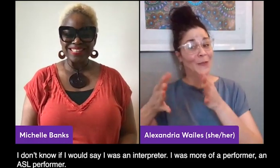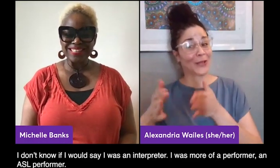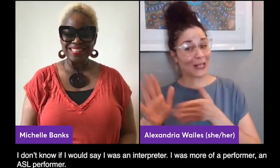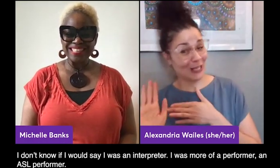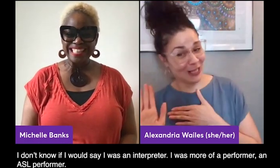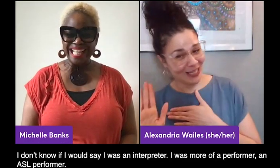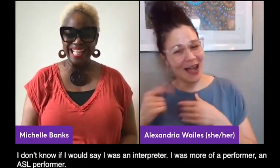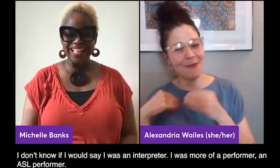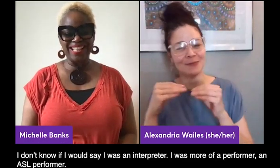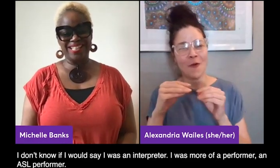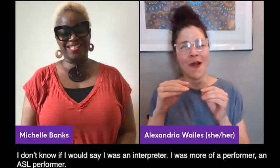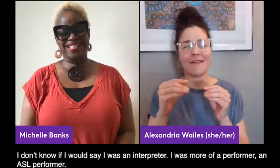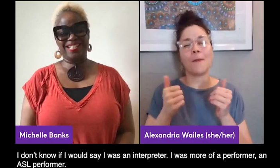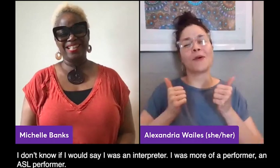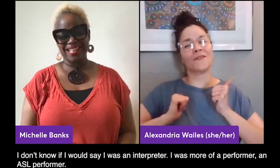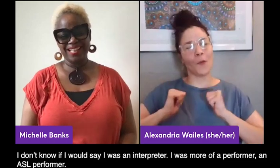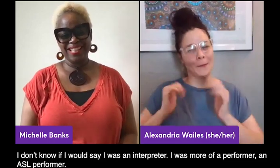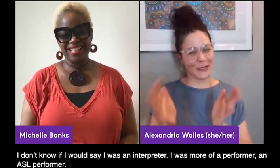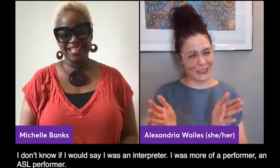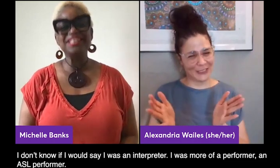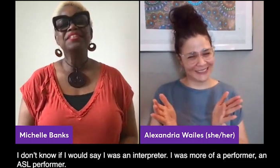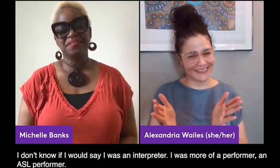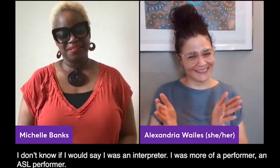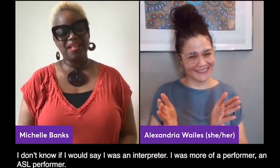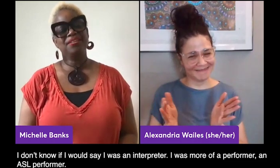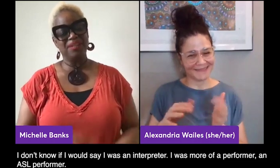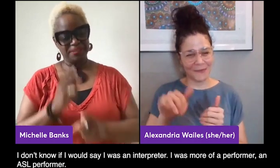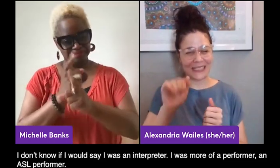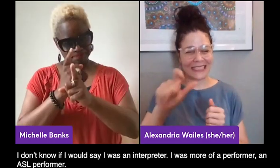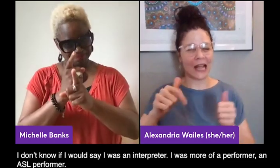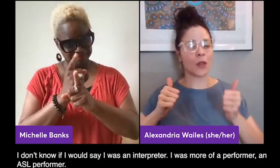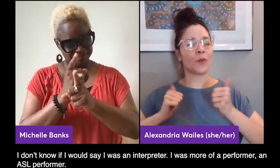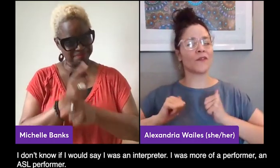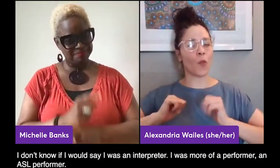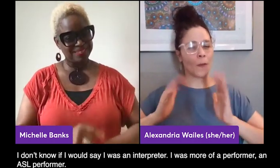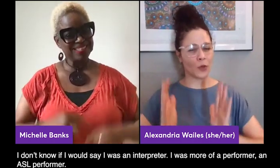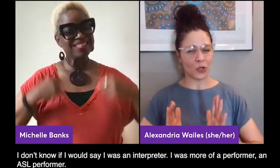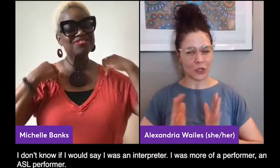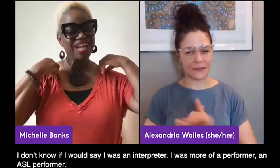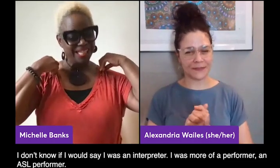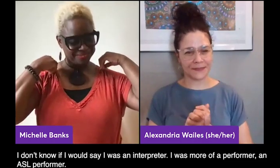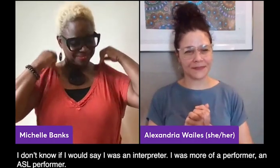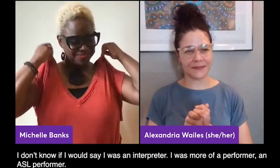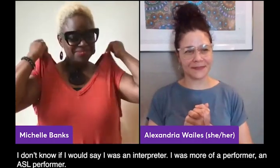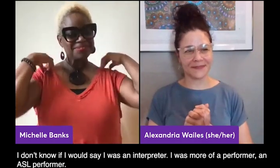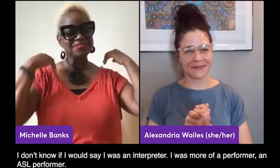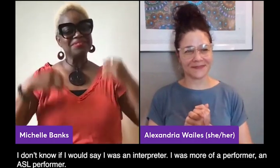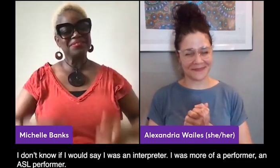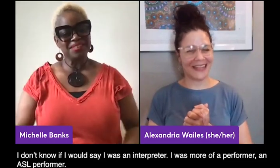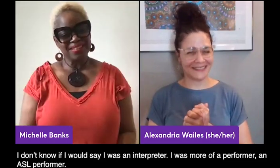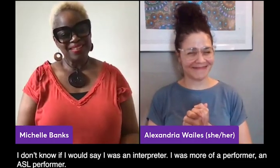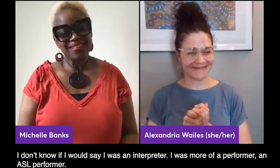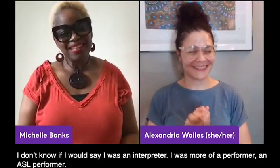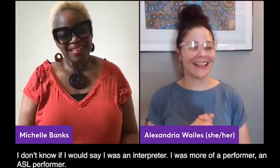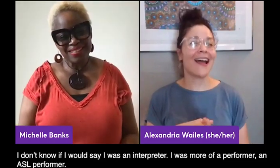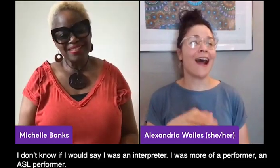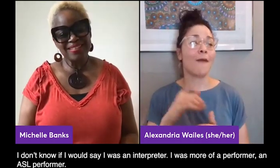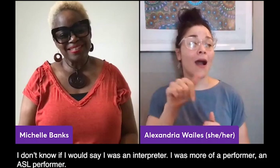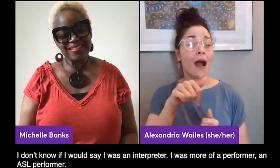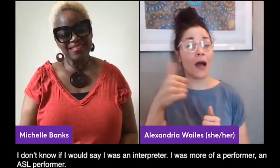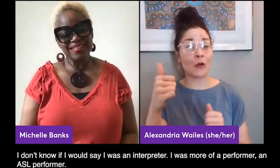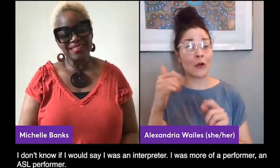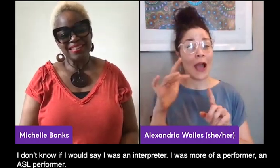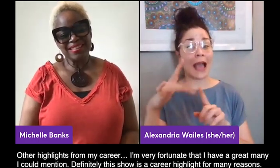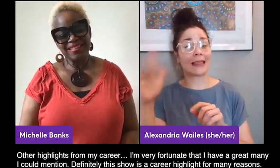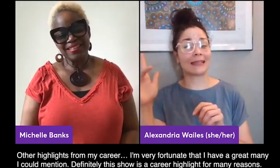highlights? I don't know if I would say I was an interpreter. I was more of a performer, an ASL